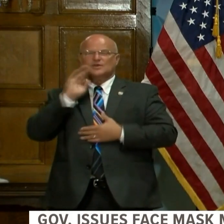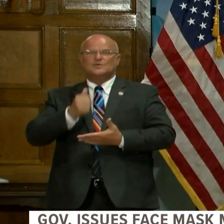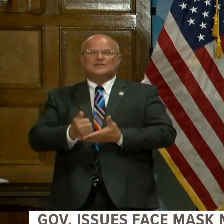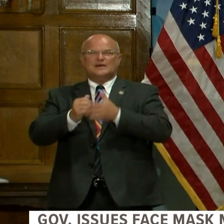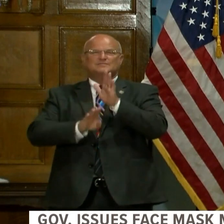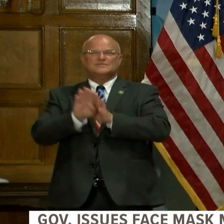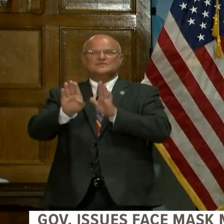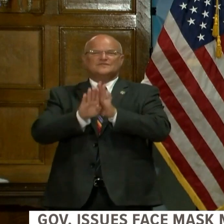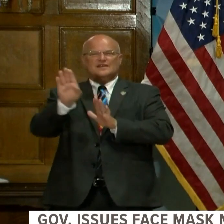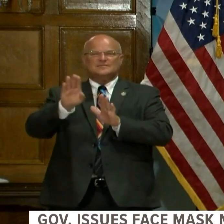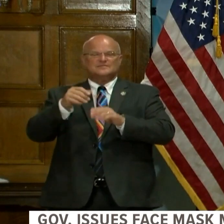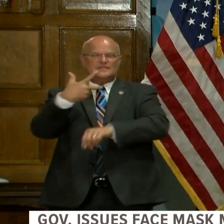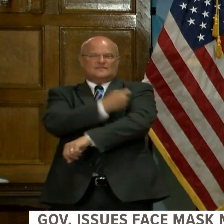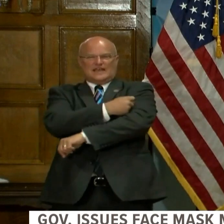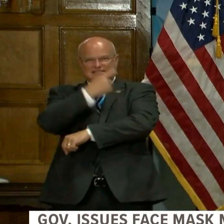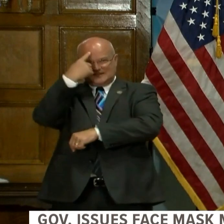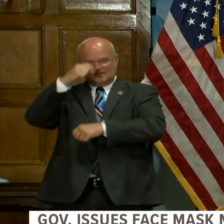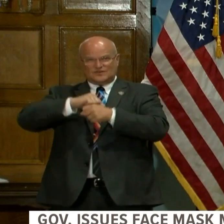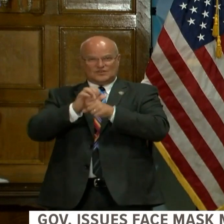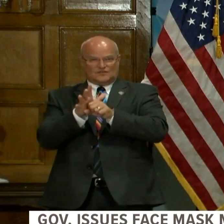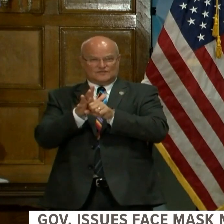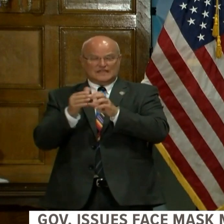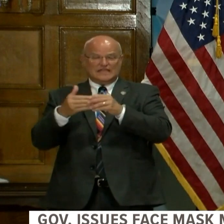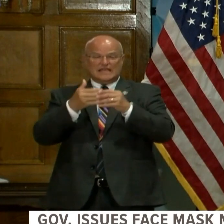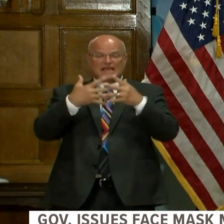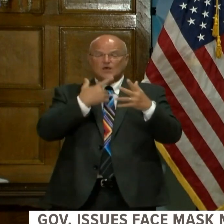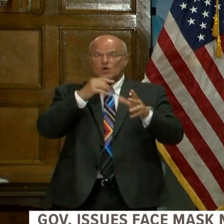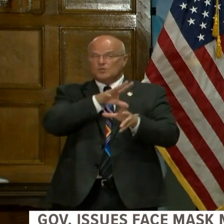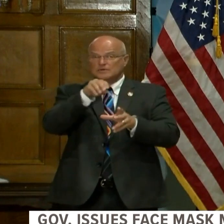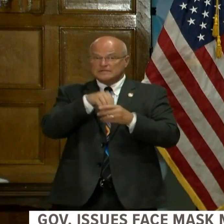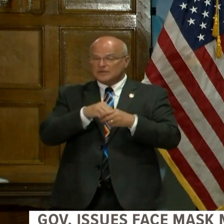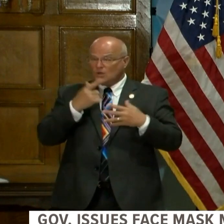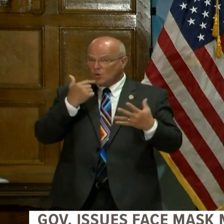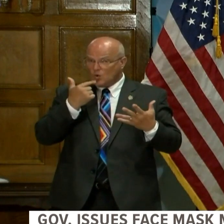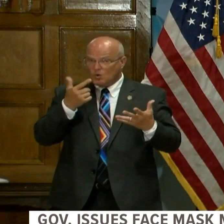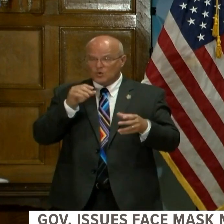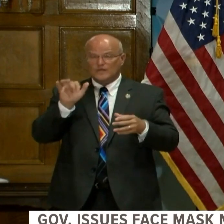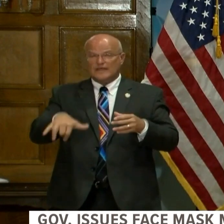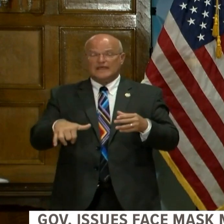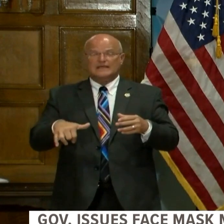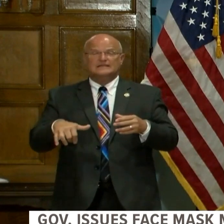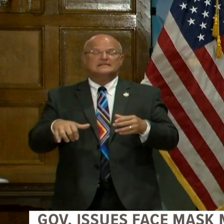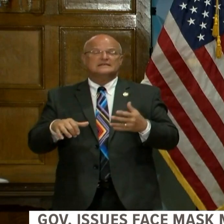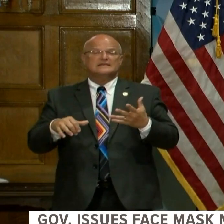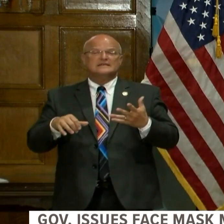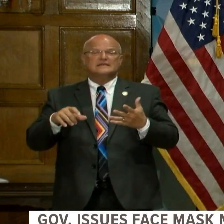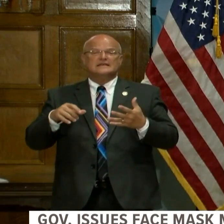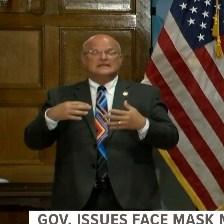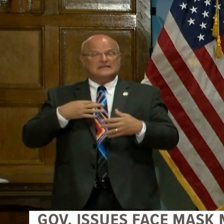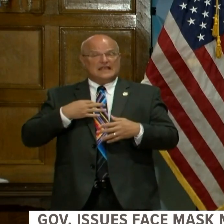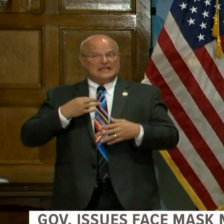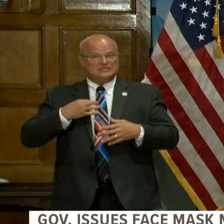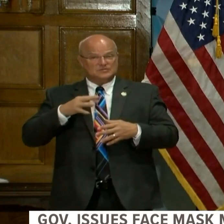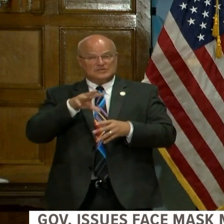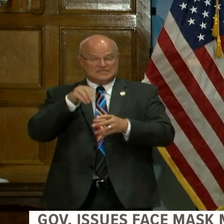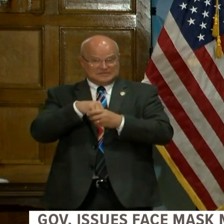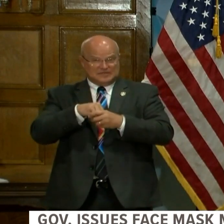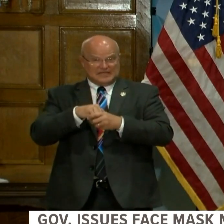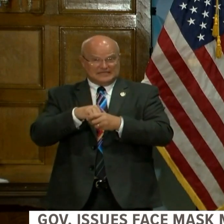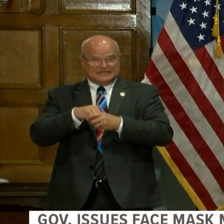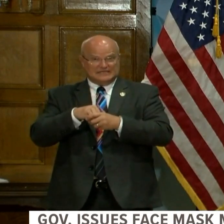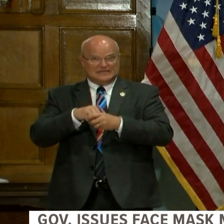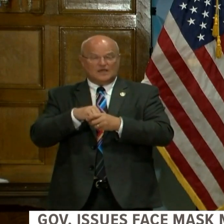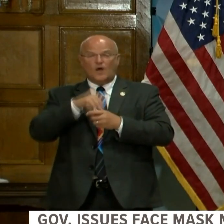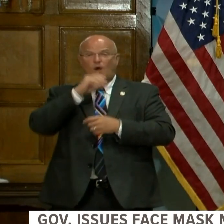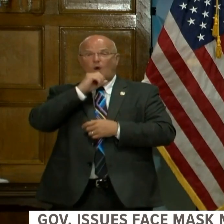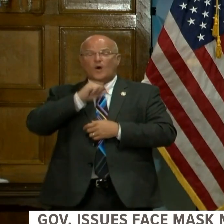for COVID-19. Guidelines for who can participate in that clinical trial: you're eligible to participate